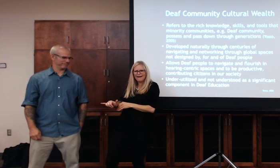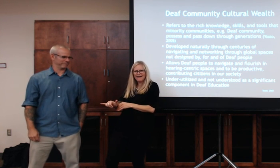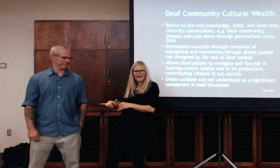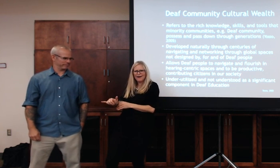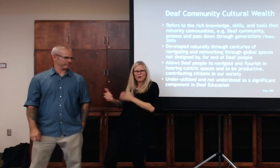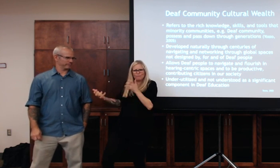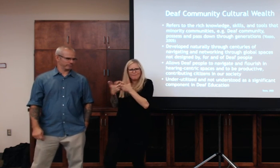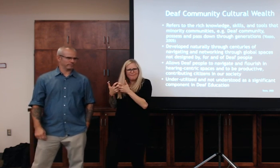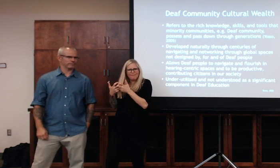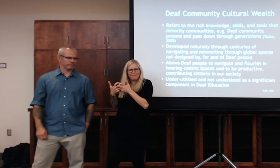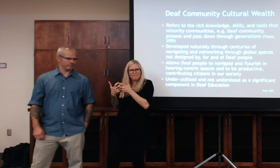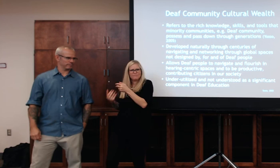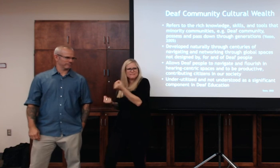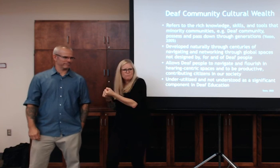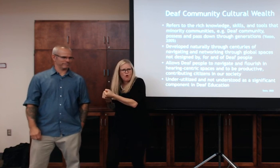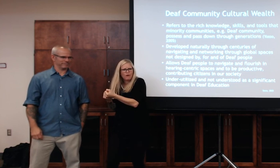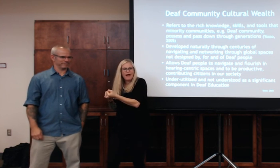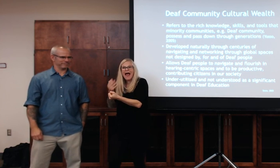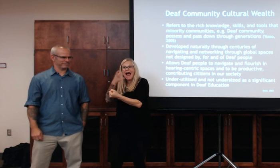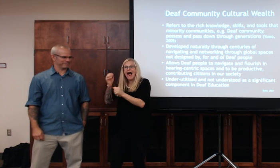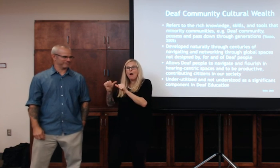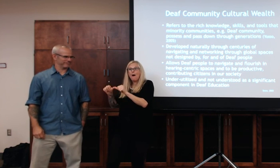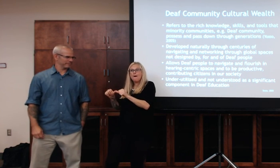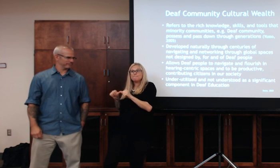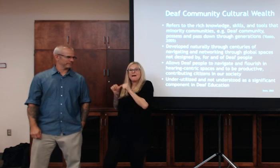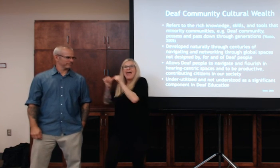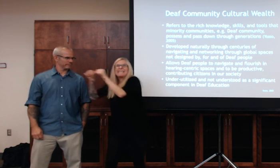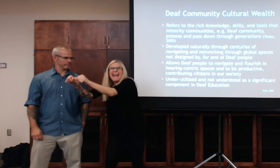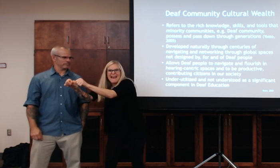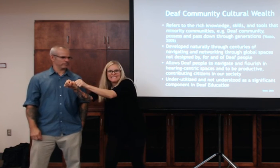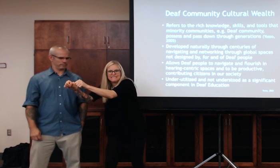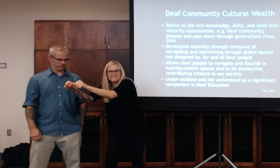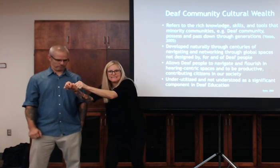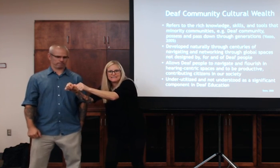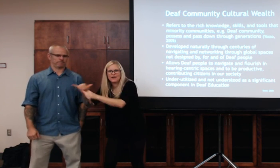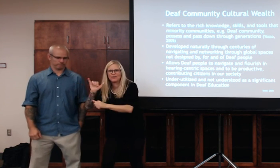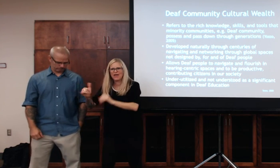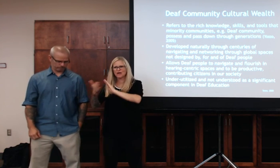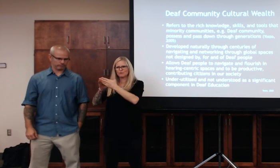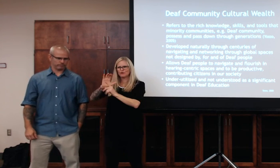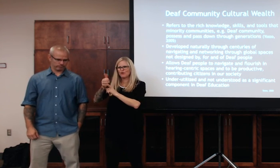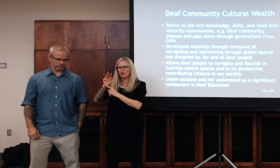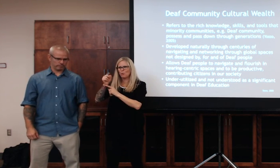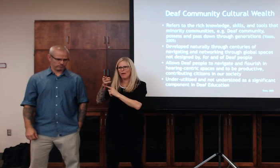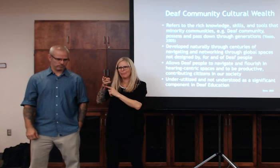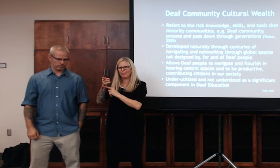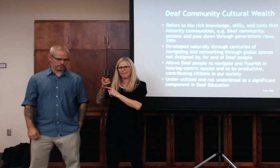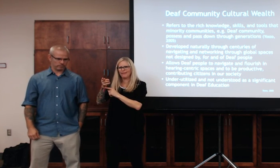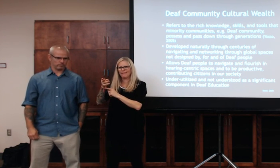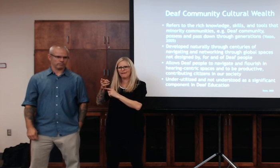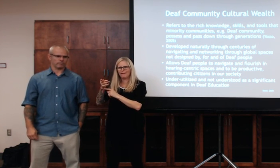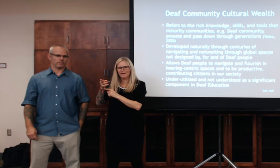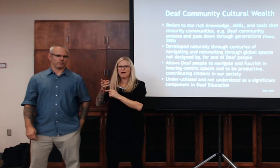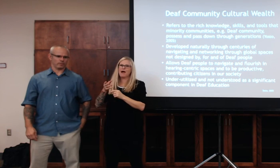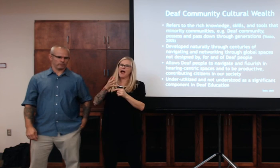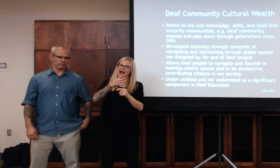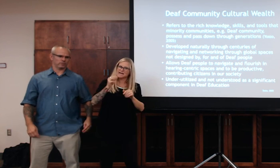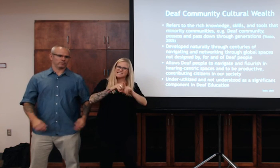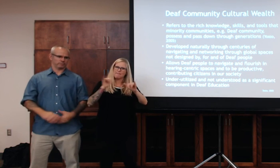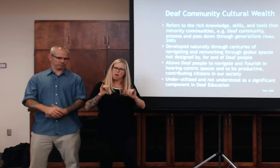use that language to be able to support their learning and be able to maintain that community cultural wealth? At the same